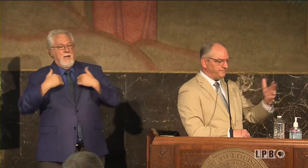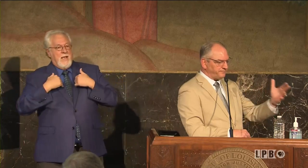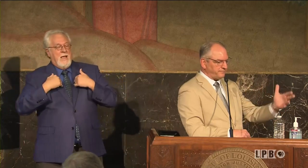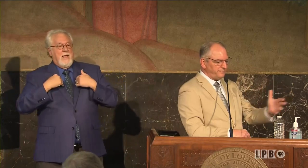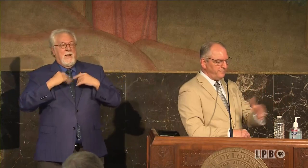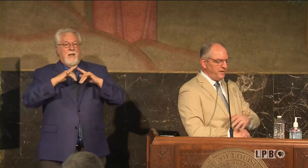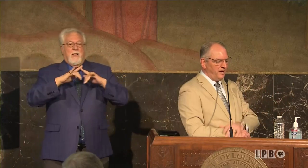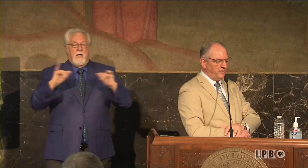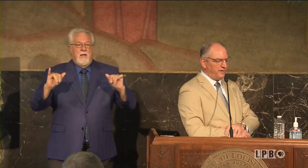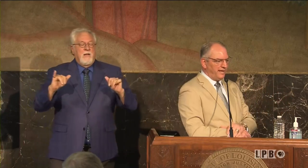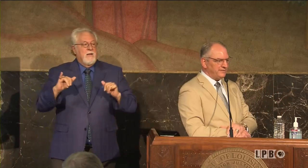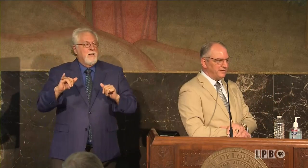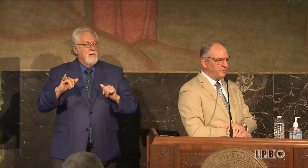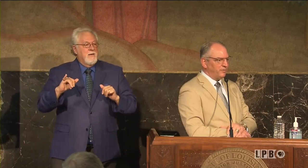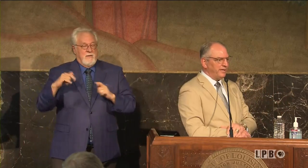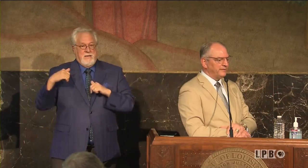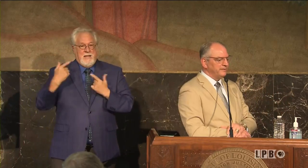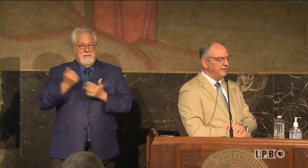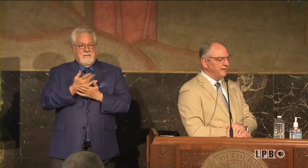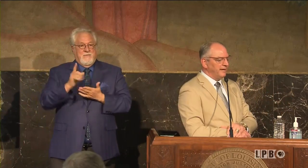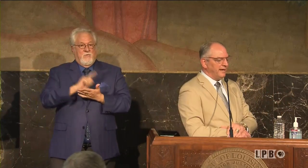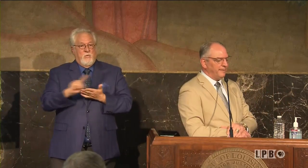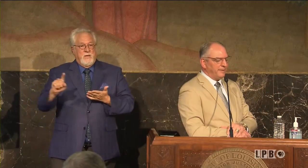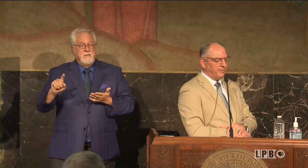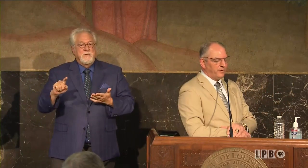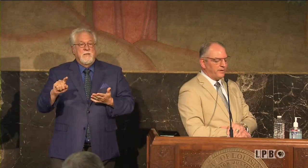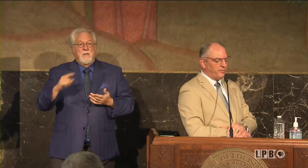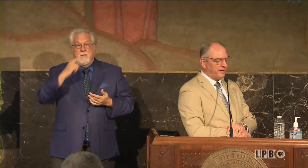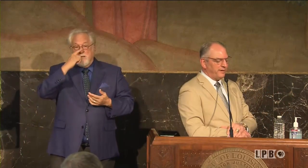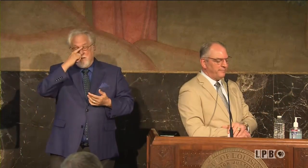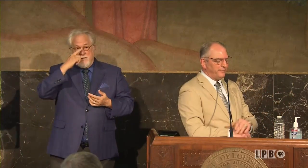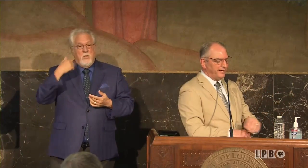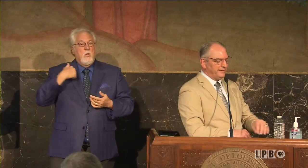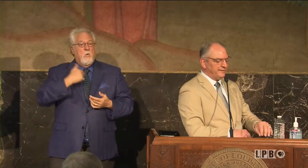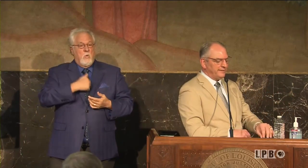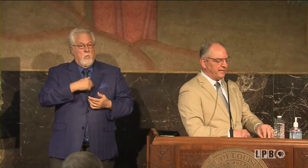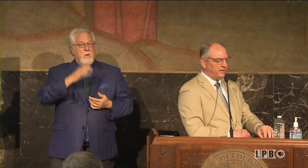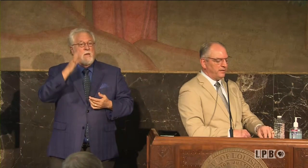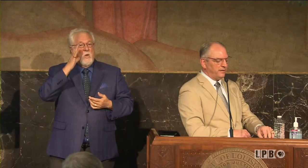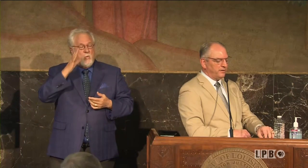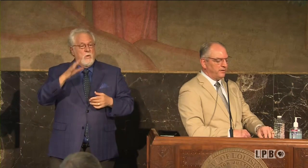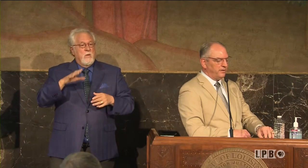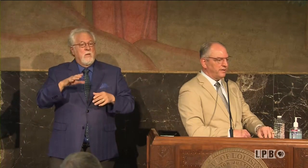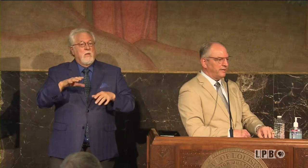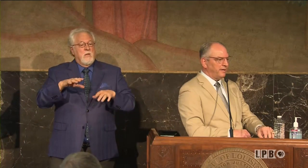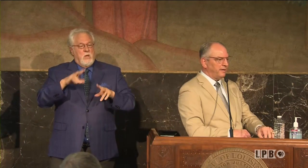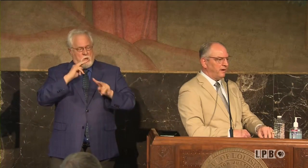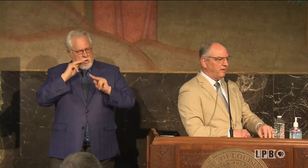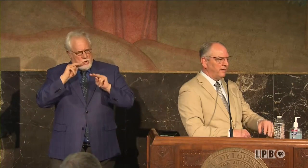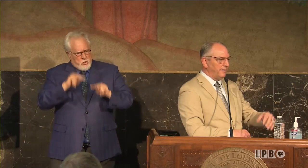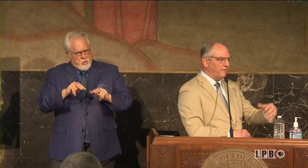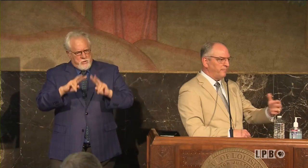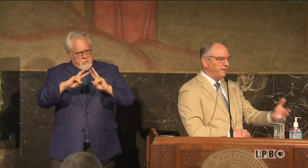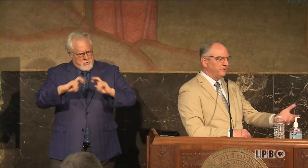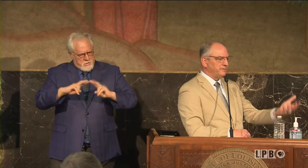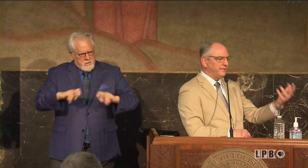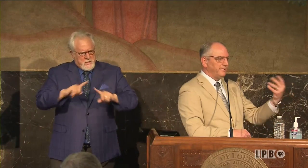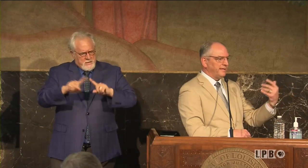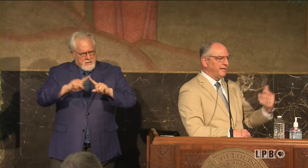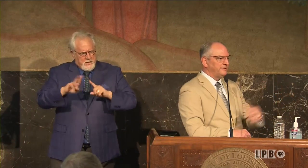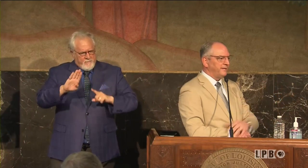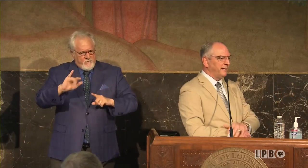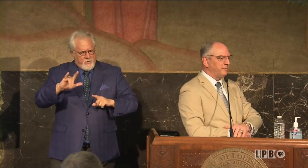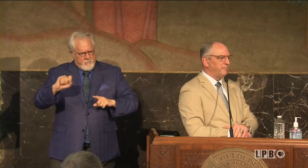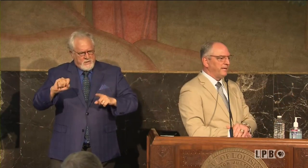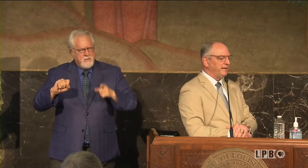forth over the last several weeks. And we're going to take a good look at all of the different bills that